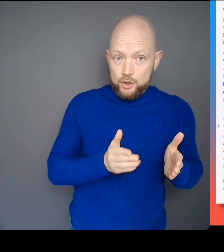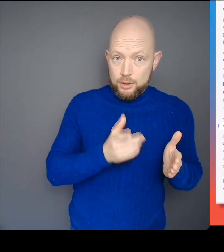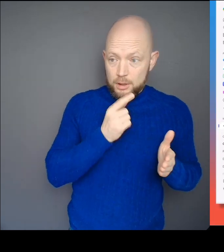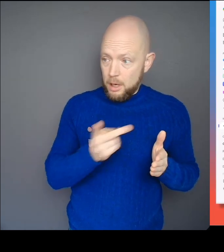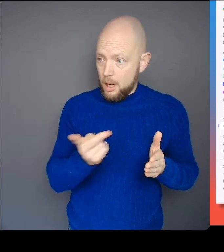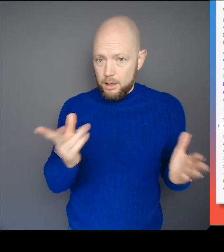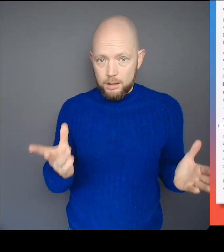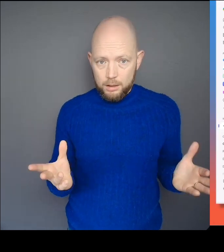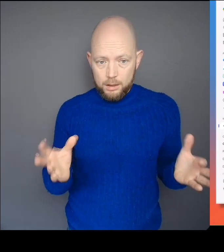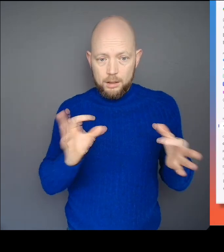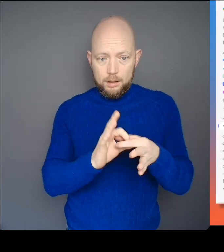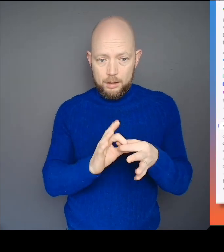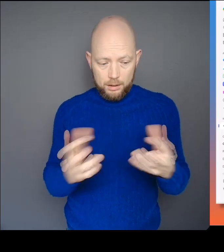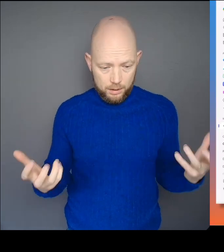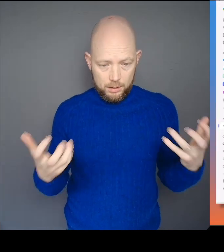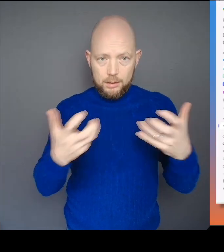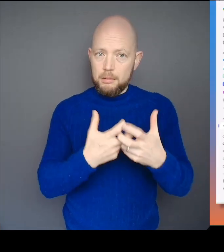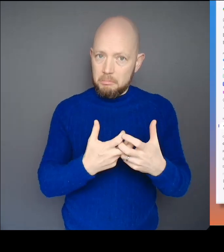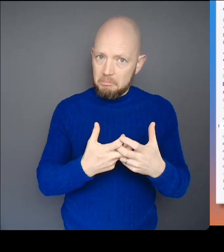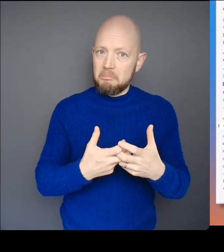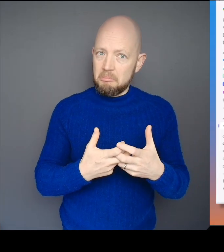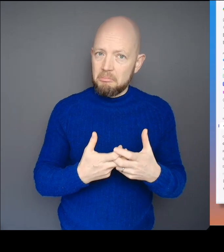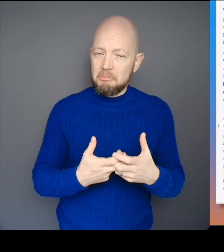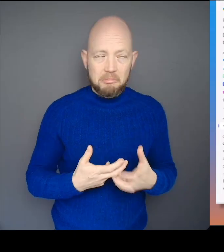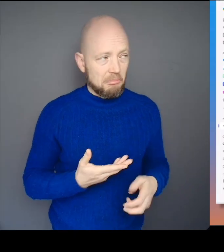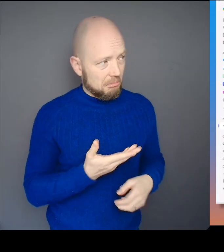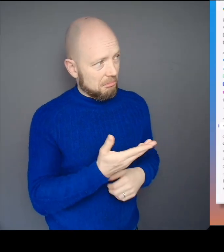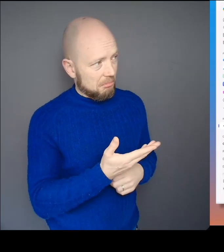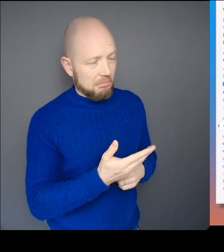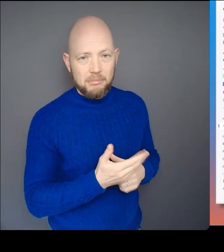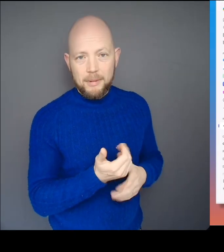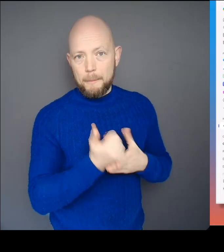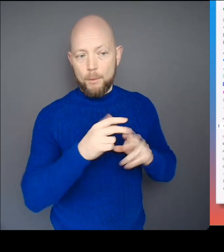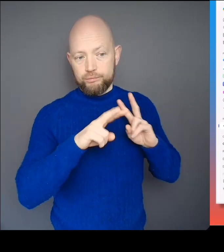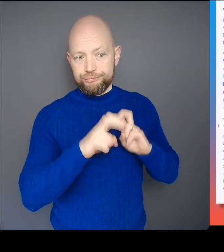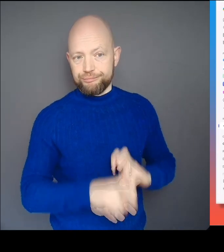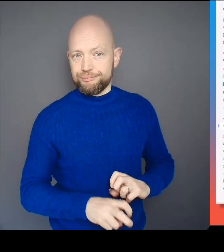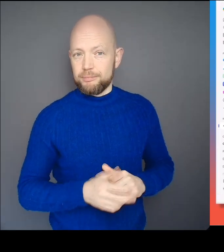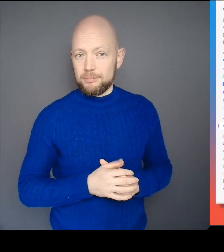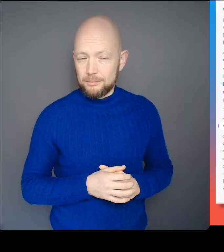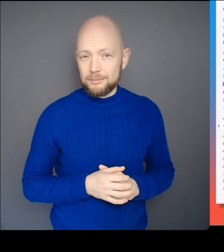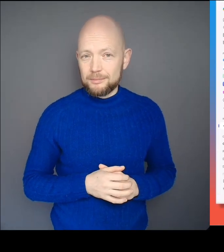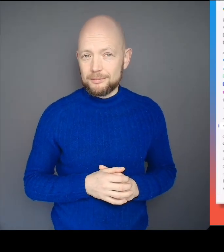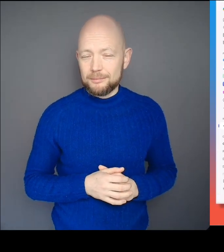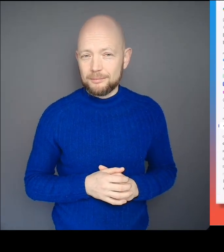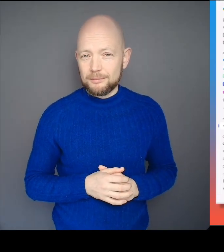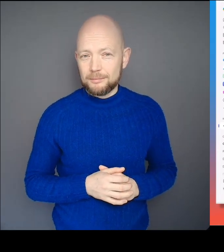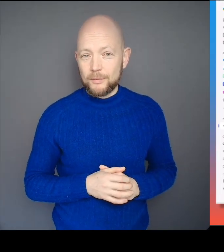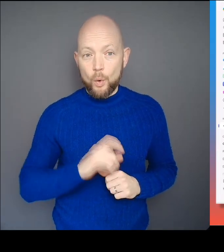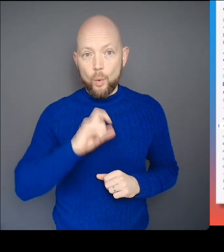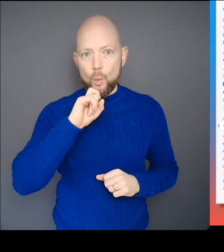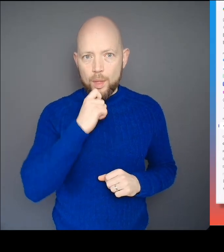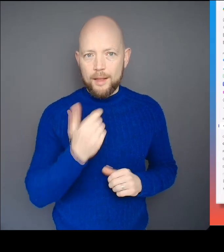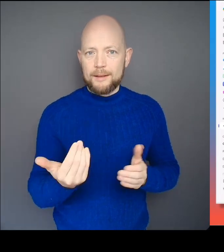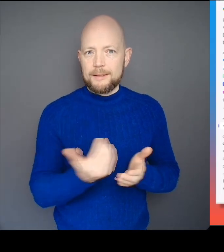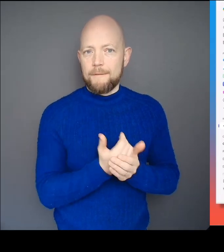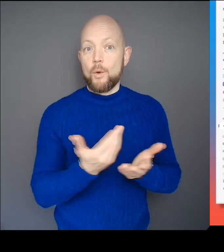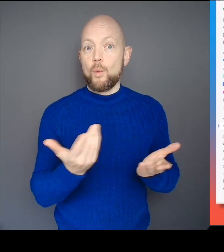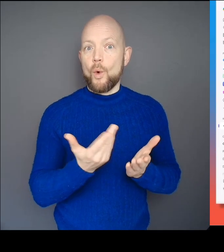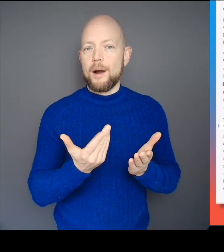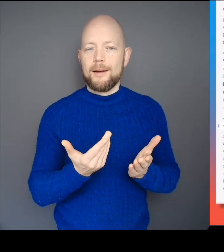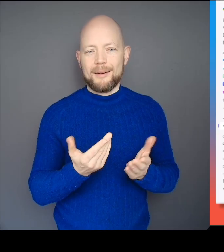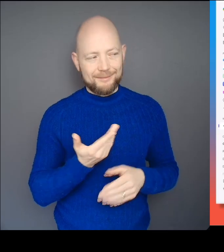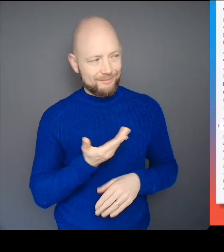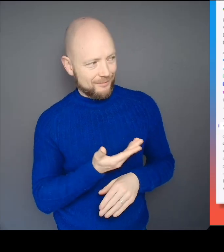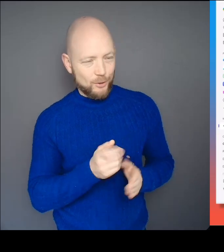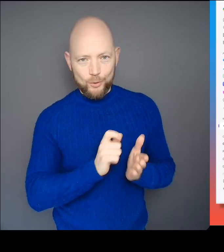So for the context of what I was doing here, if I was pulling together all of this stuff and I wanted to use that researcher capability, I could actually do it in here, and then it would